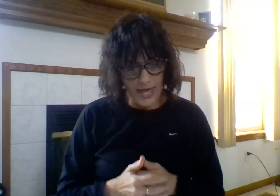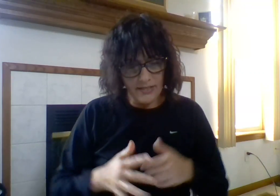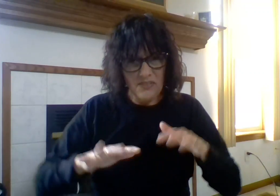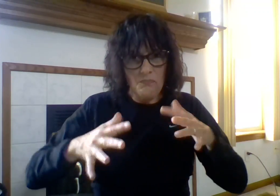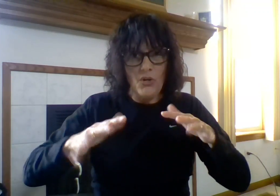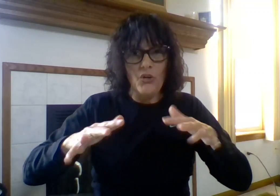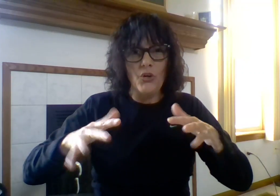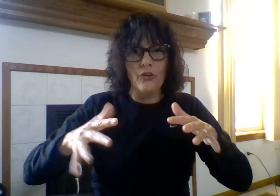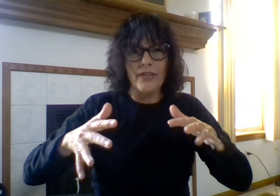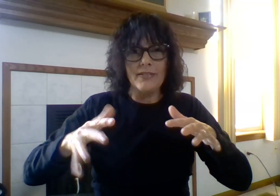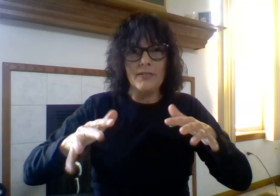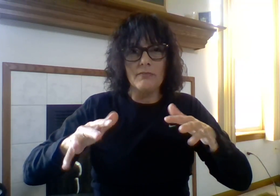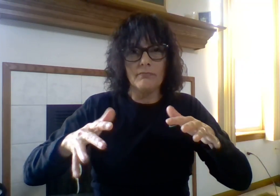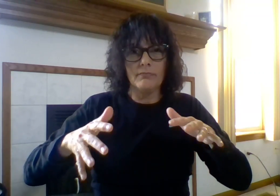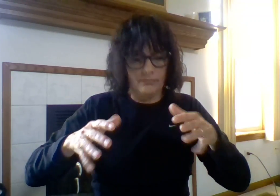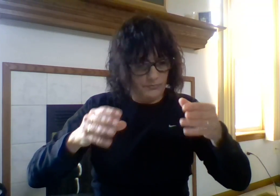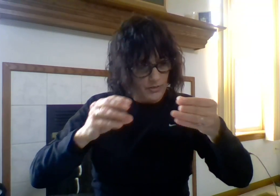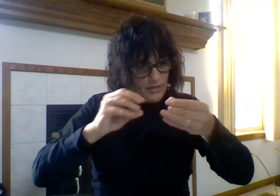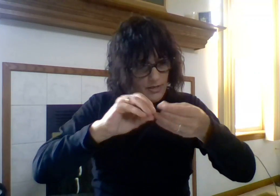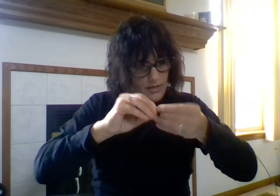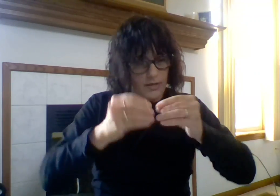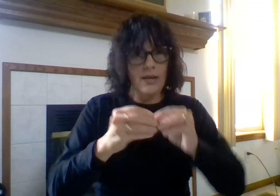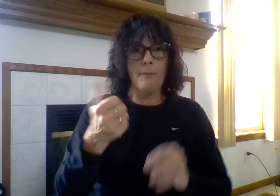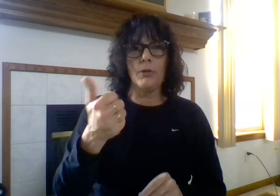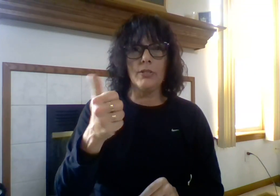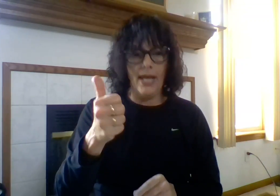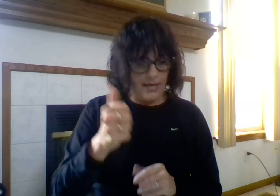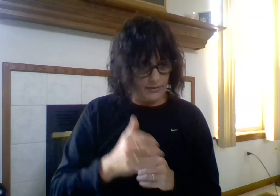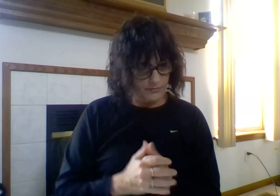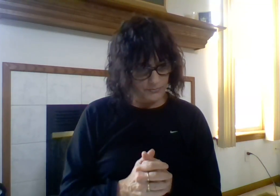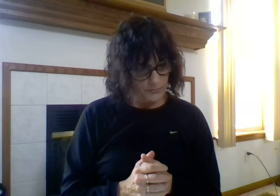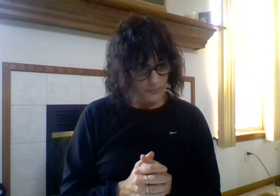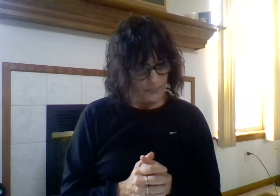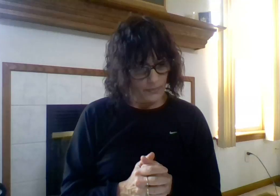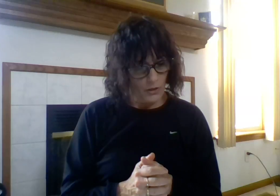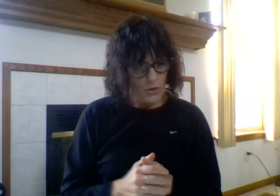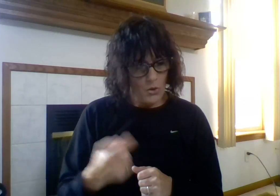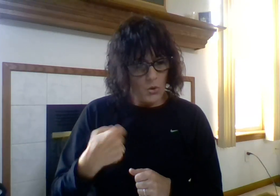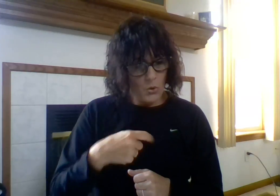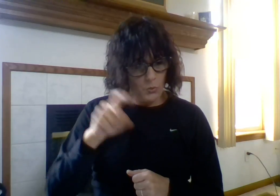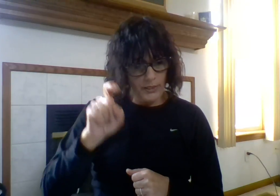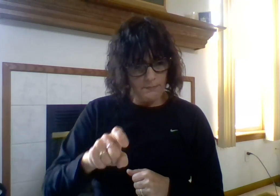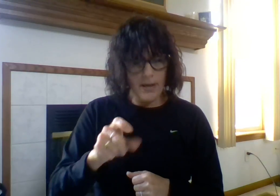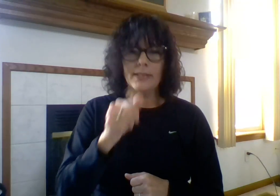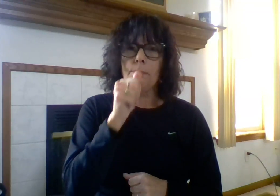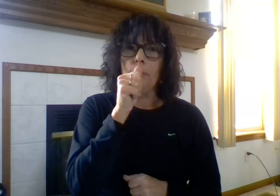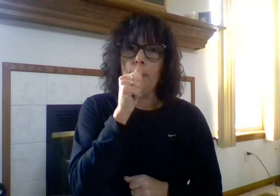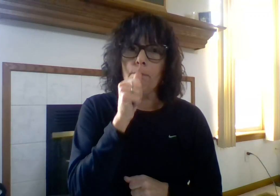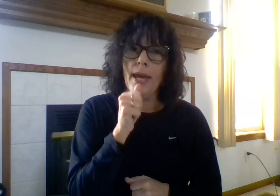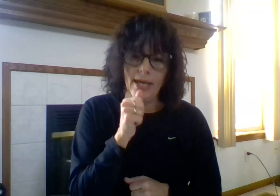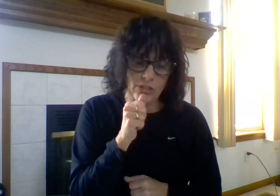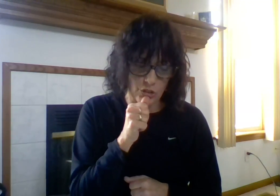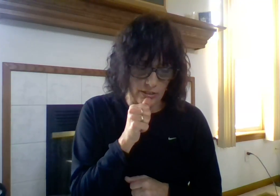and nervous. Number 10, we must be